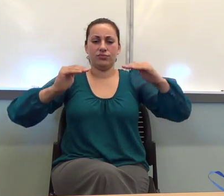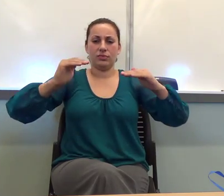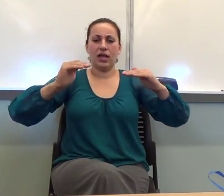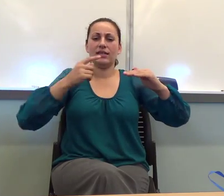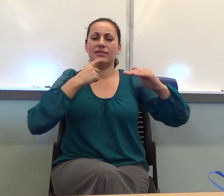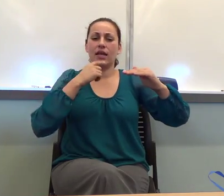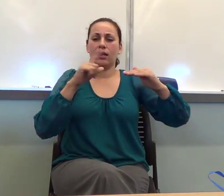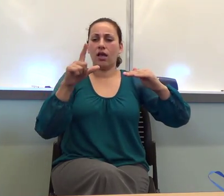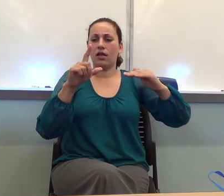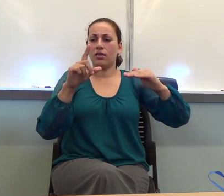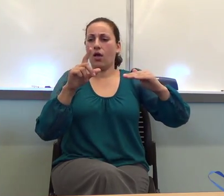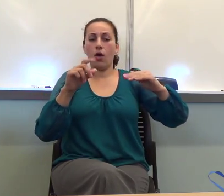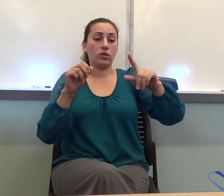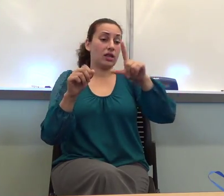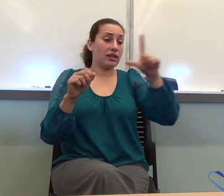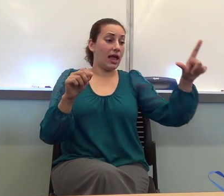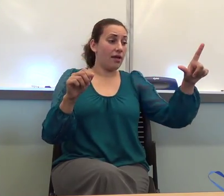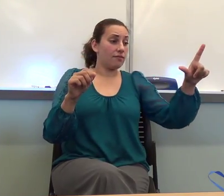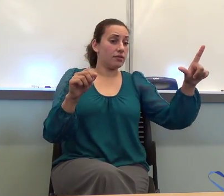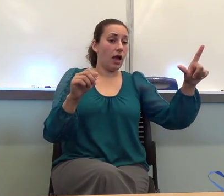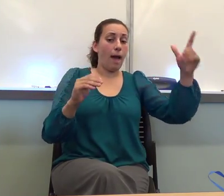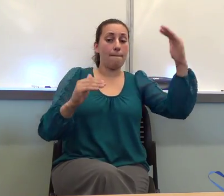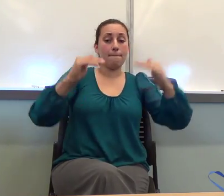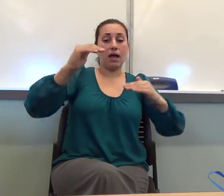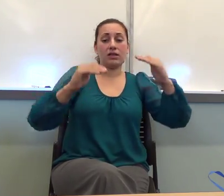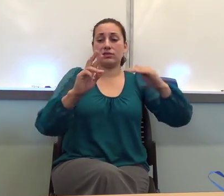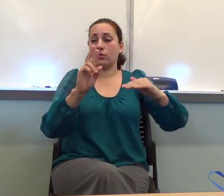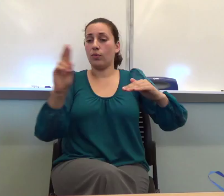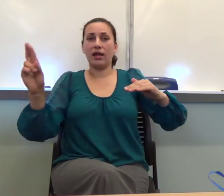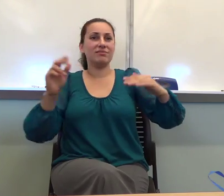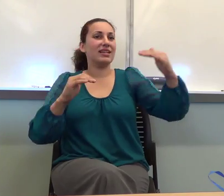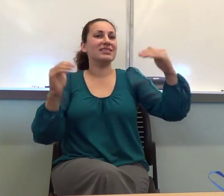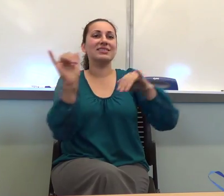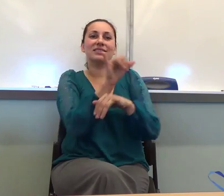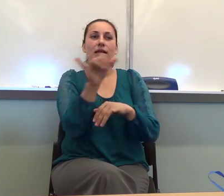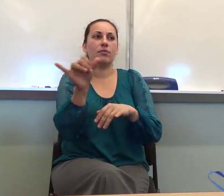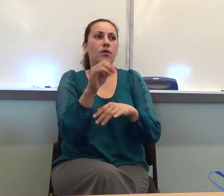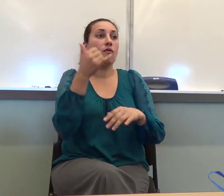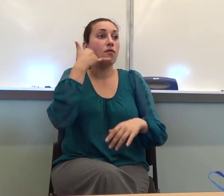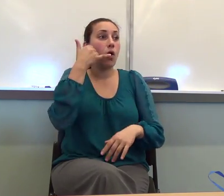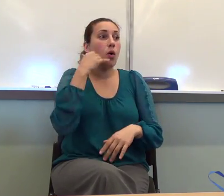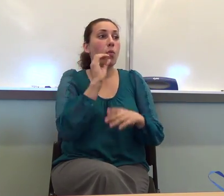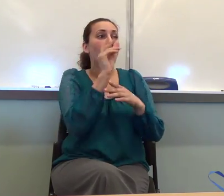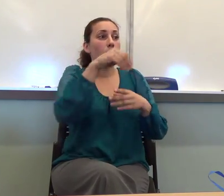balanced by the right side. Please put away phones. This is going to get you through algebra, believe it or not.